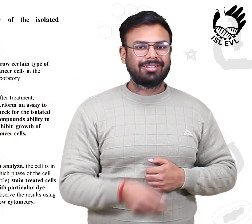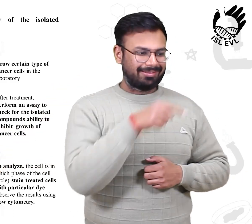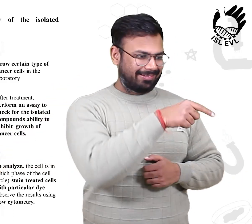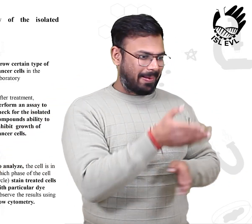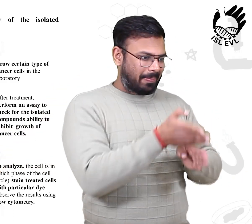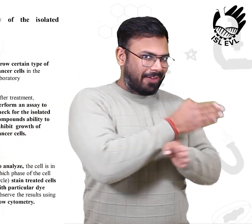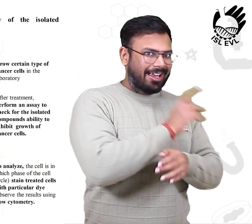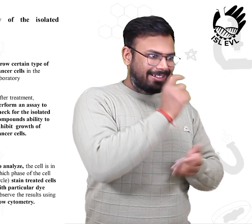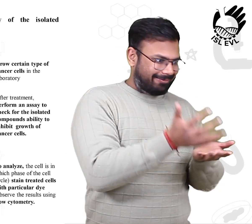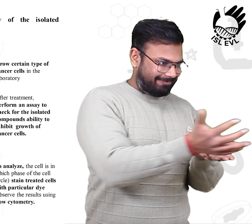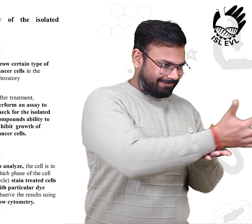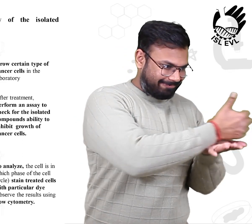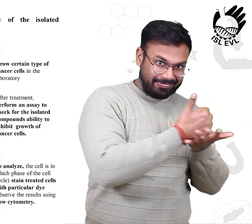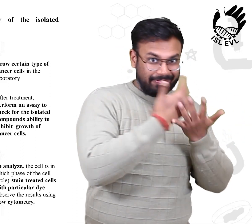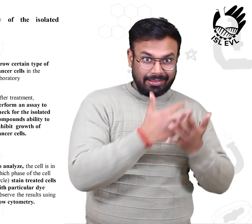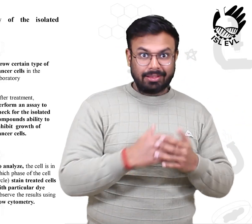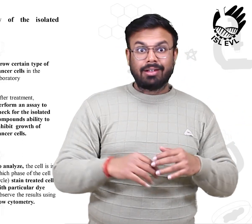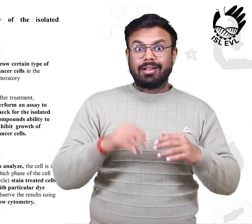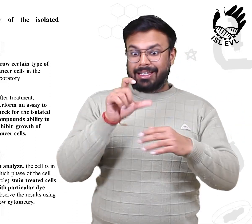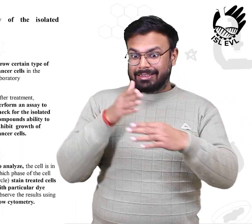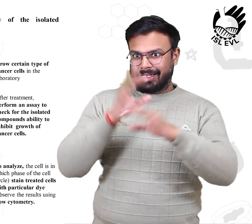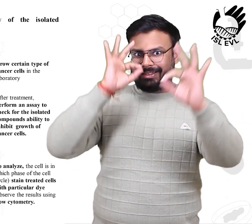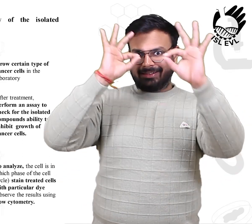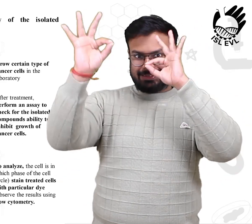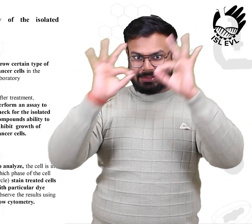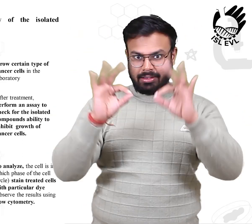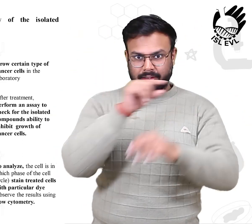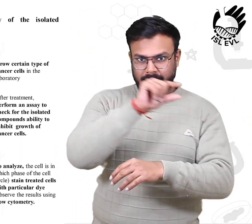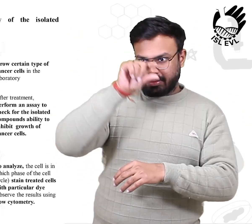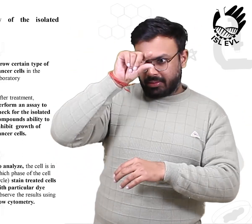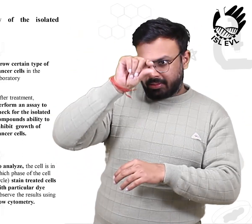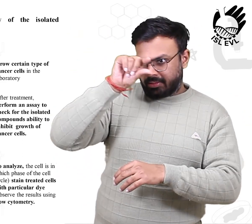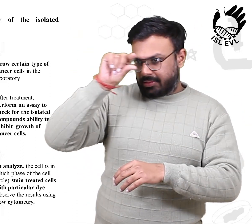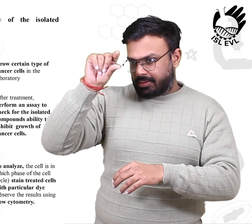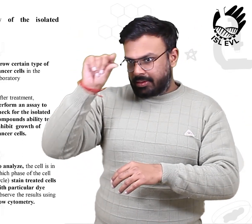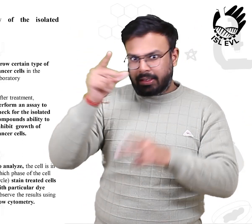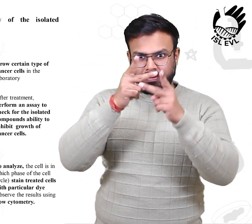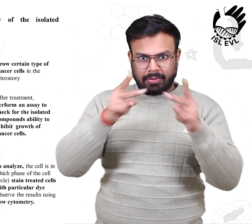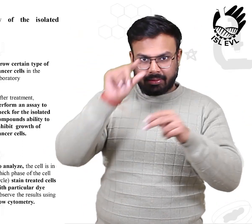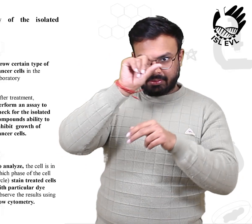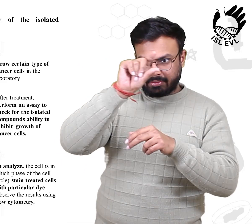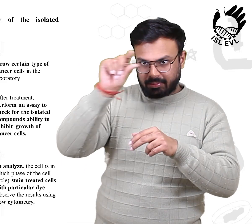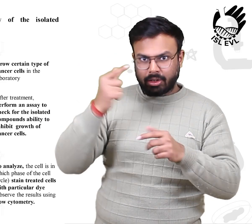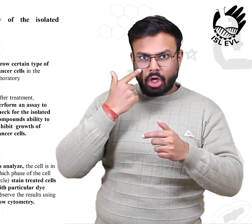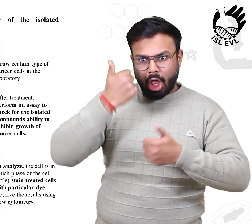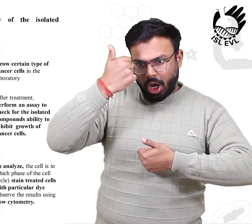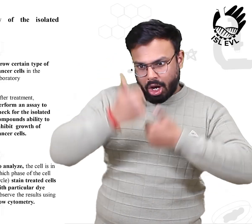Second, treat these cancer cells with different concentrations of the isolated compounds.